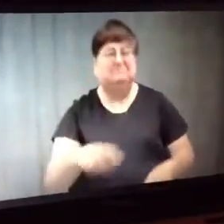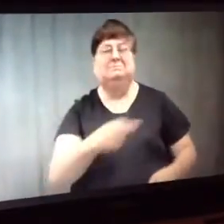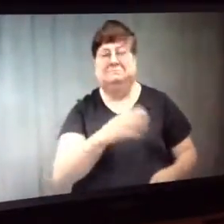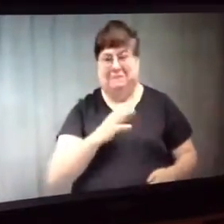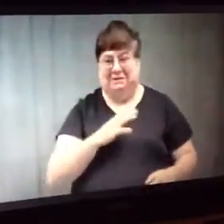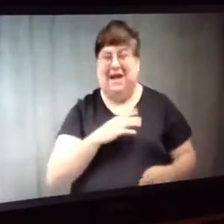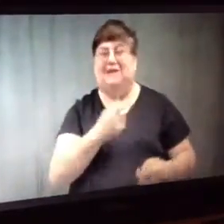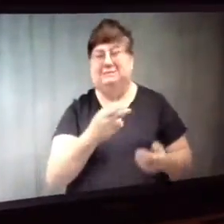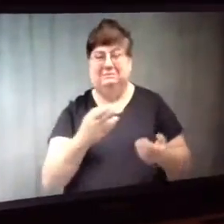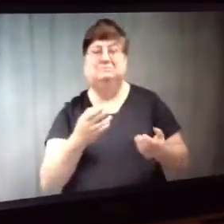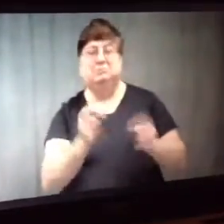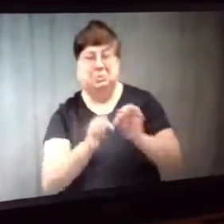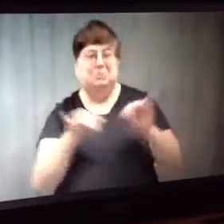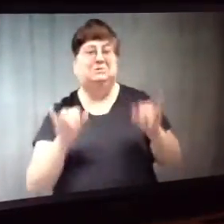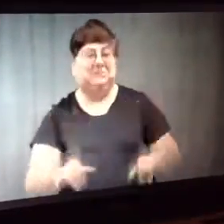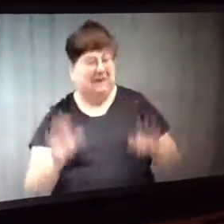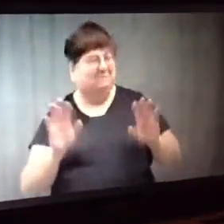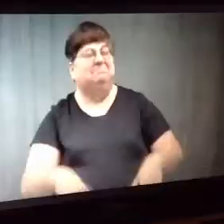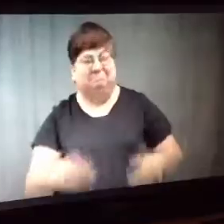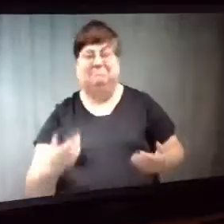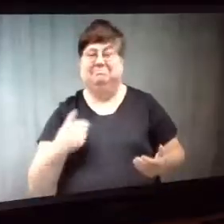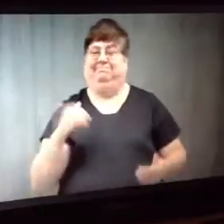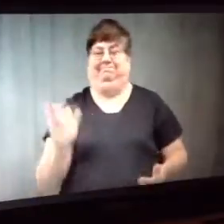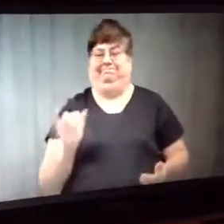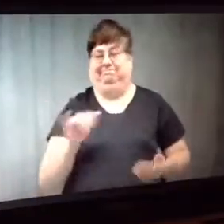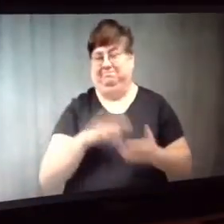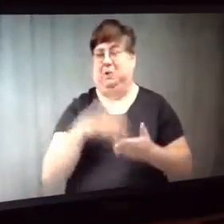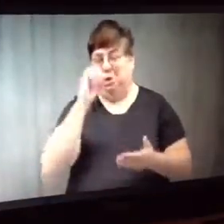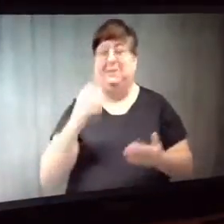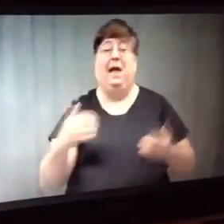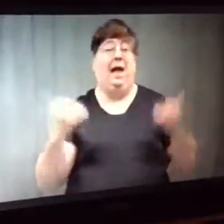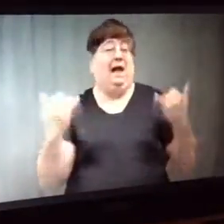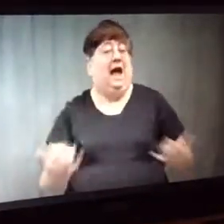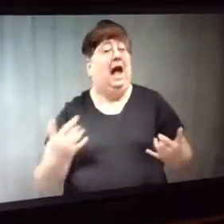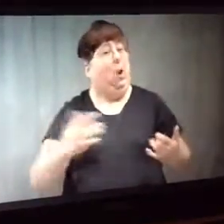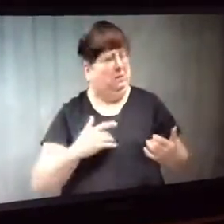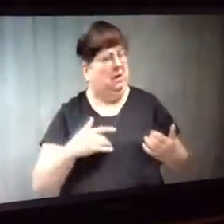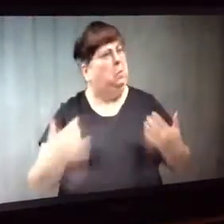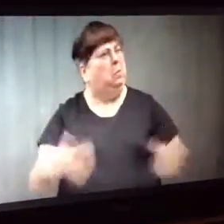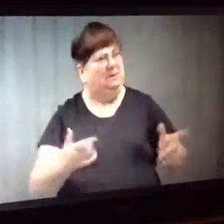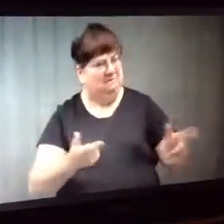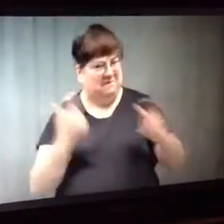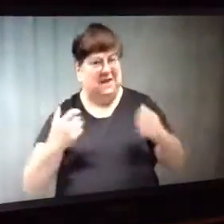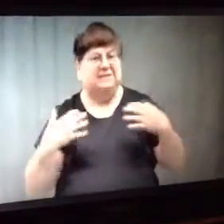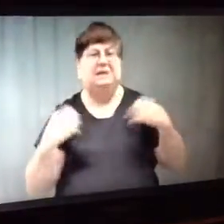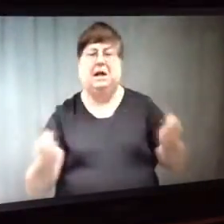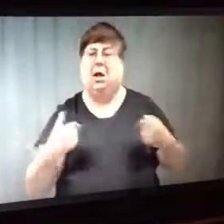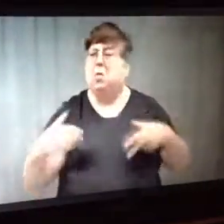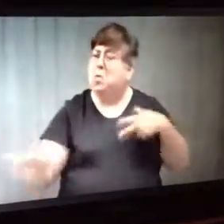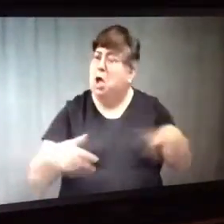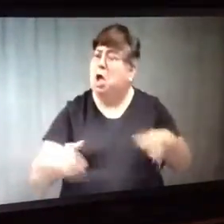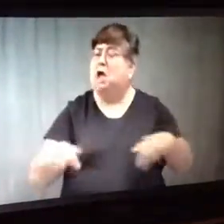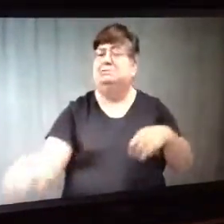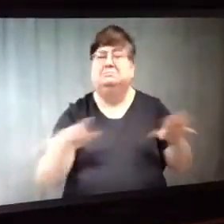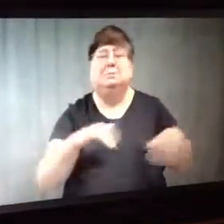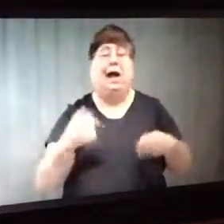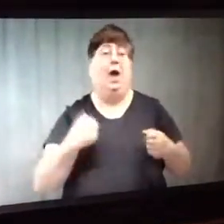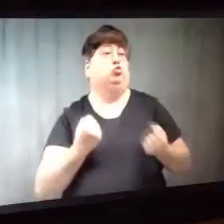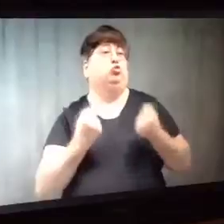an interpreter. So that was okay, cool. The interpreter could stay. And I kind of learned that. But I was